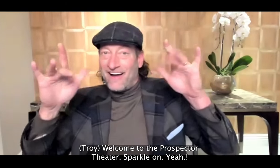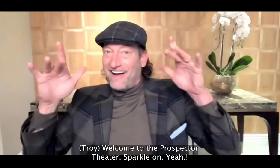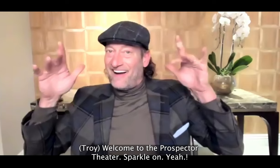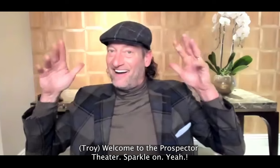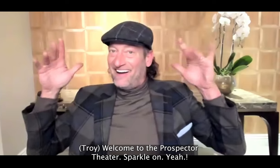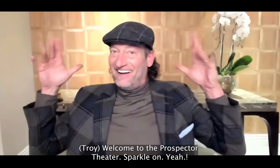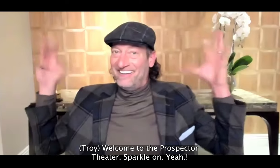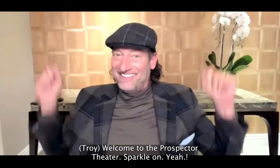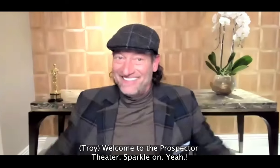Sparkle on.